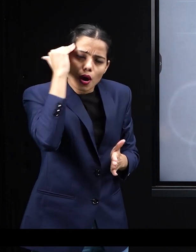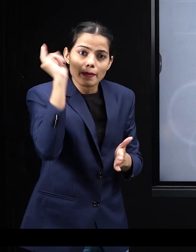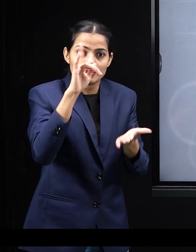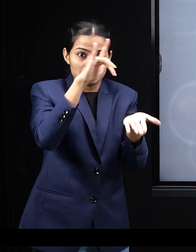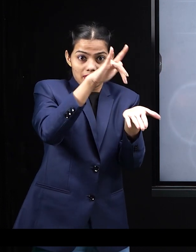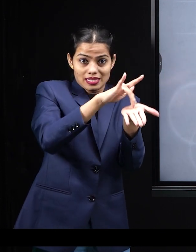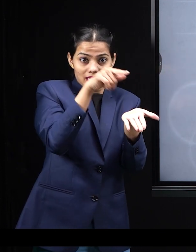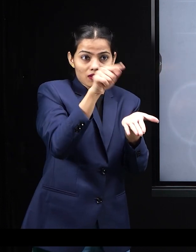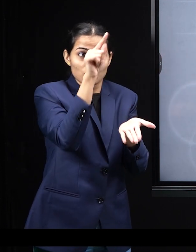the circle.